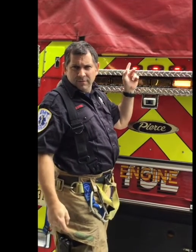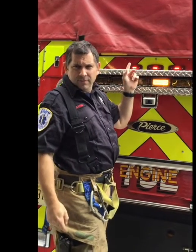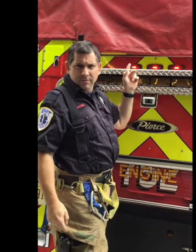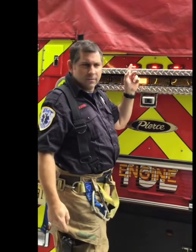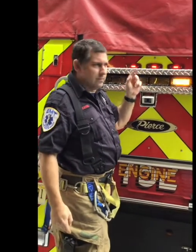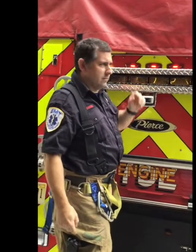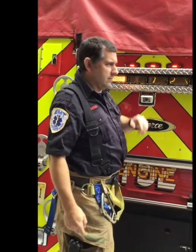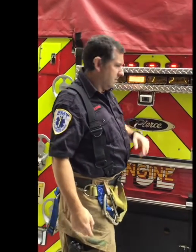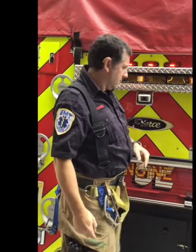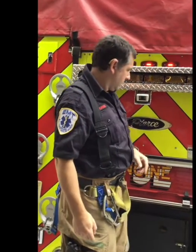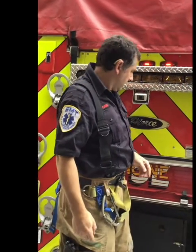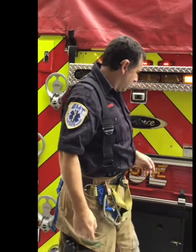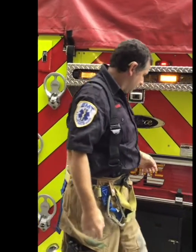feet.